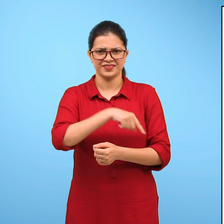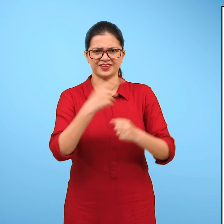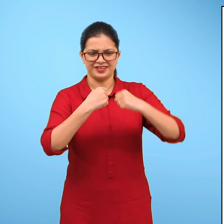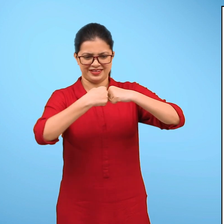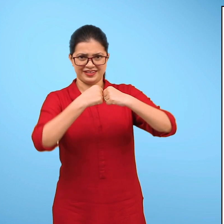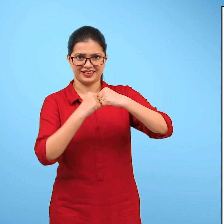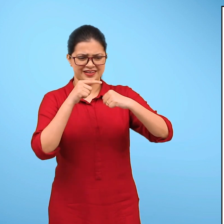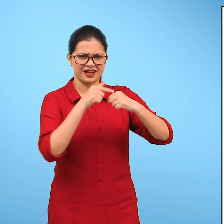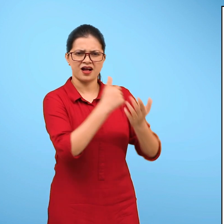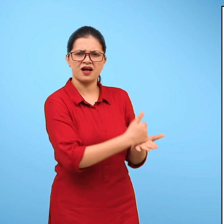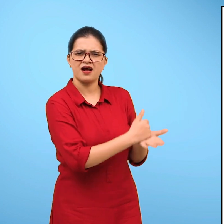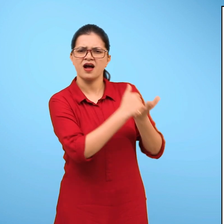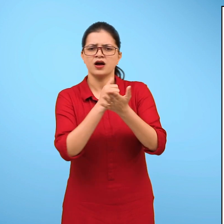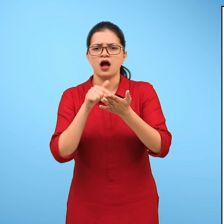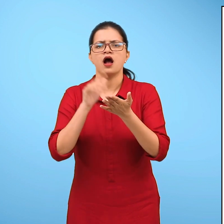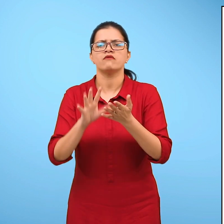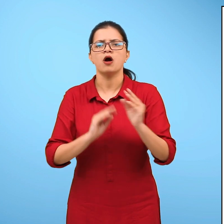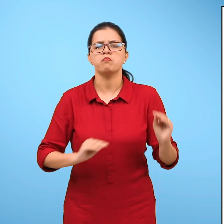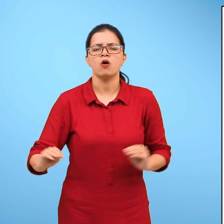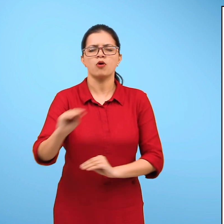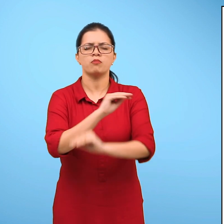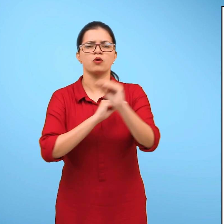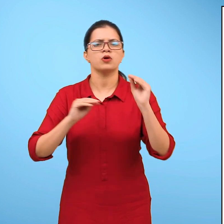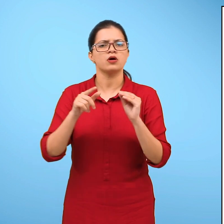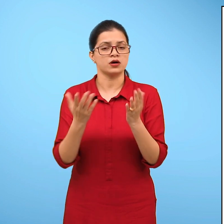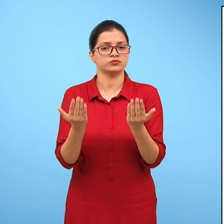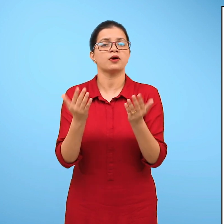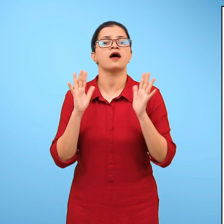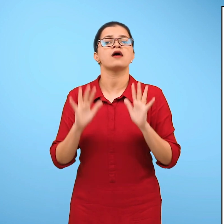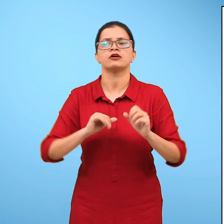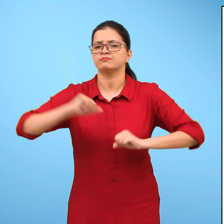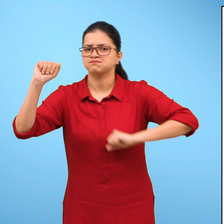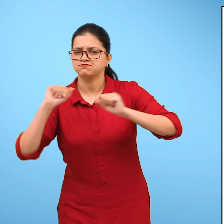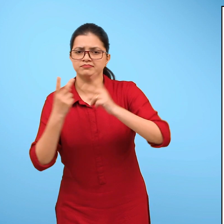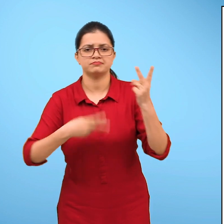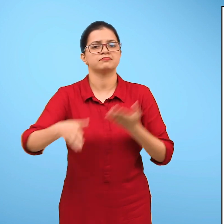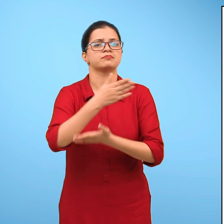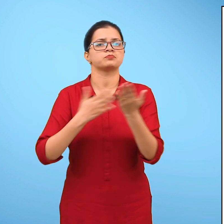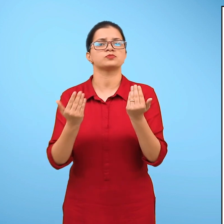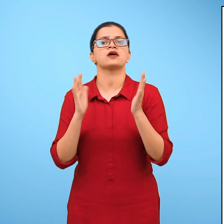We can bend or move our body only at those points where bones meet.